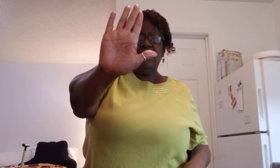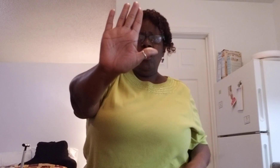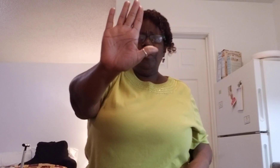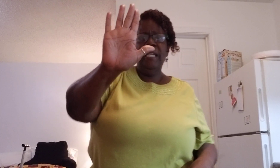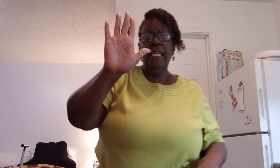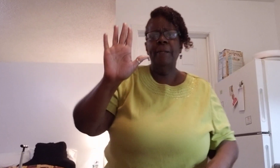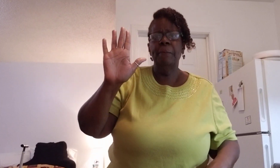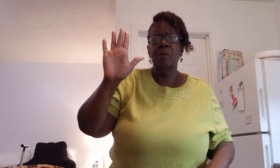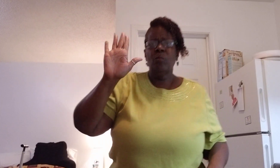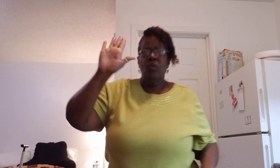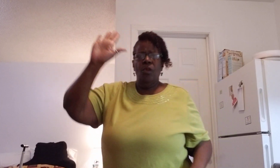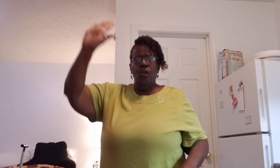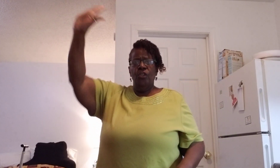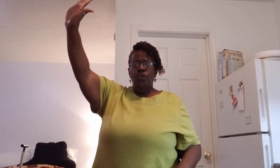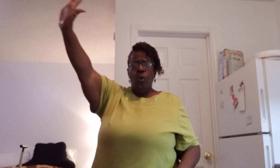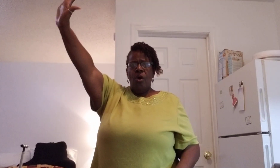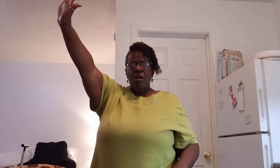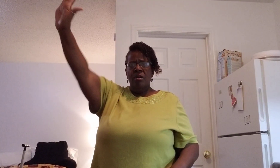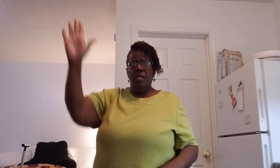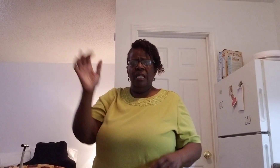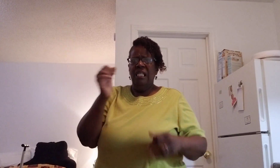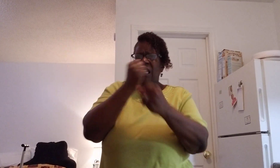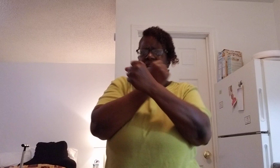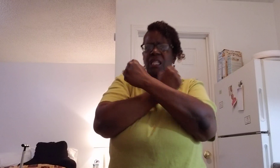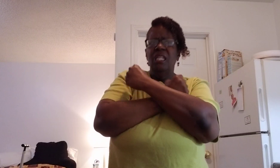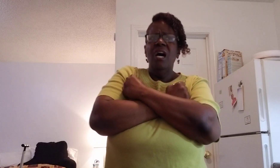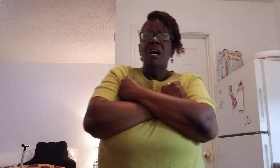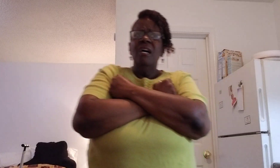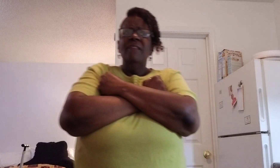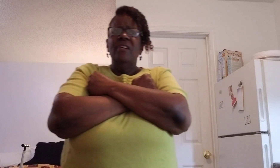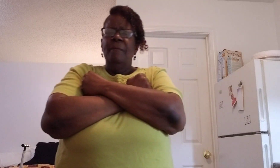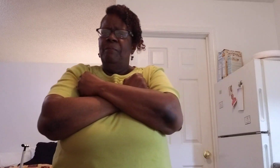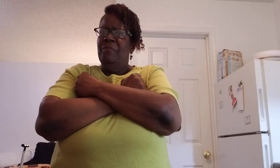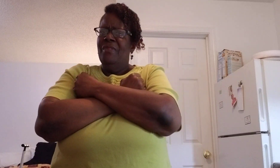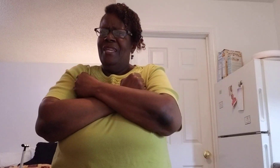open hand. Your love,